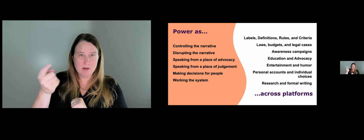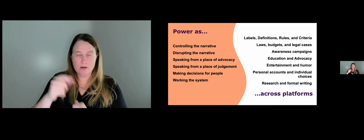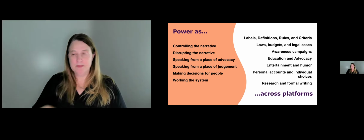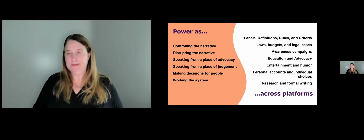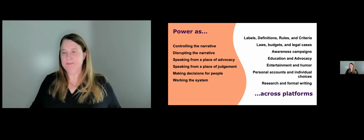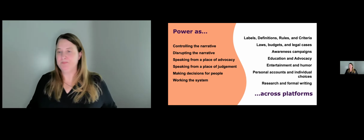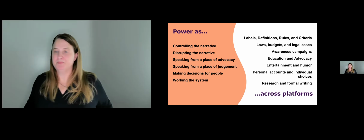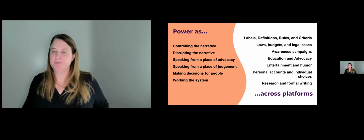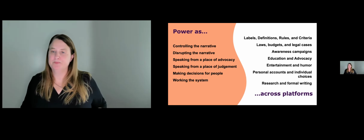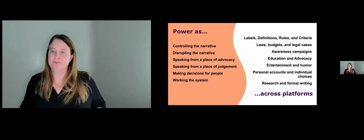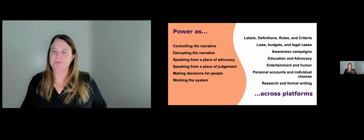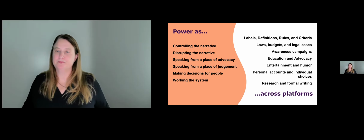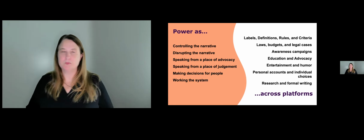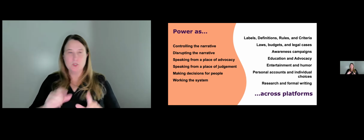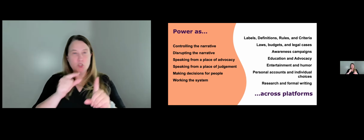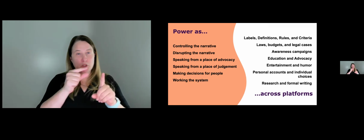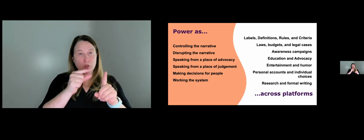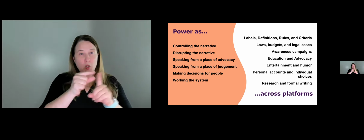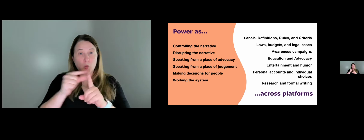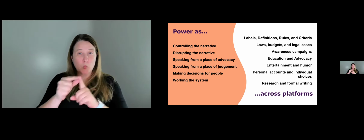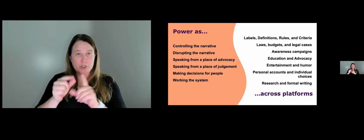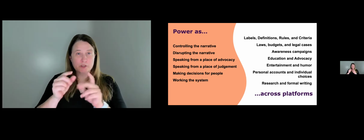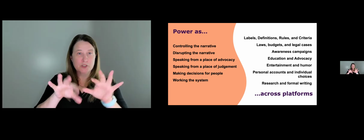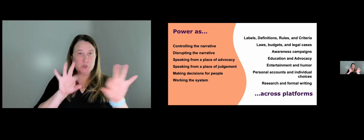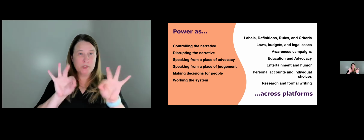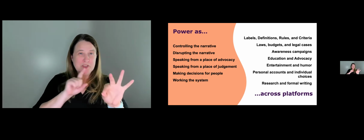are realizing impacts on individuals.